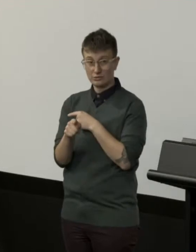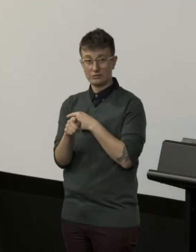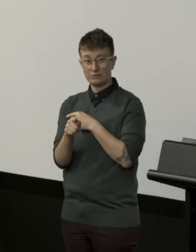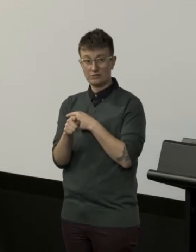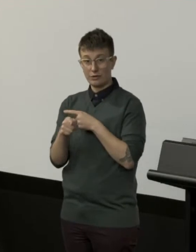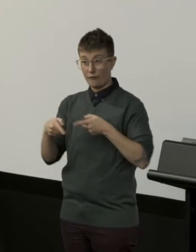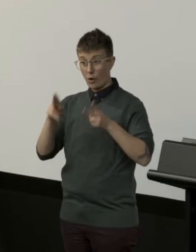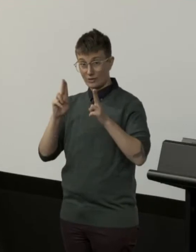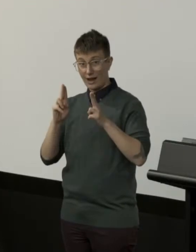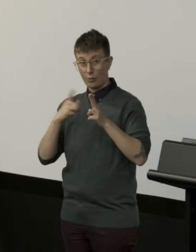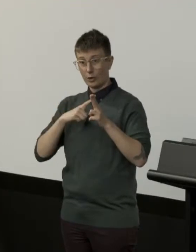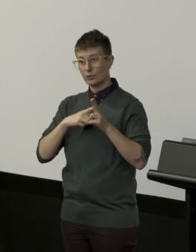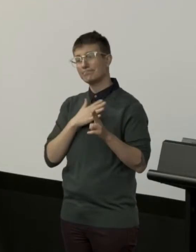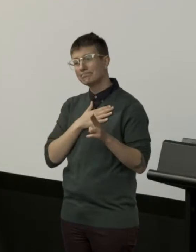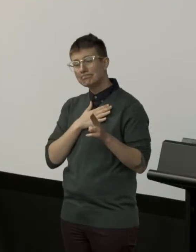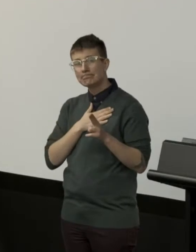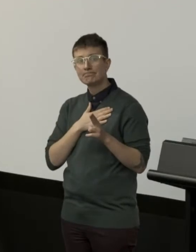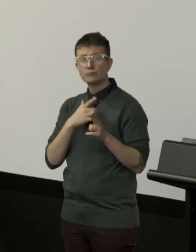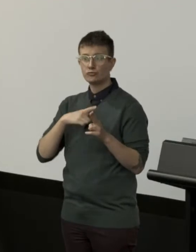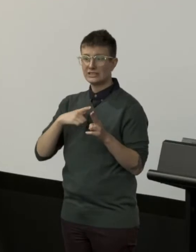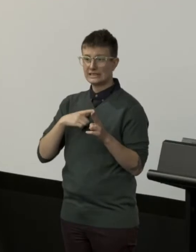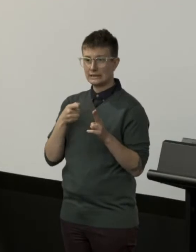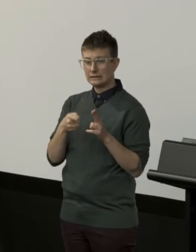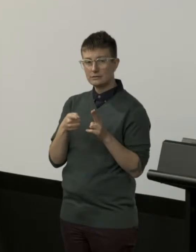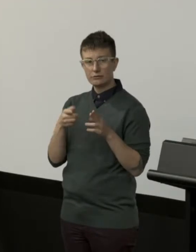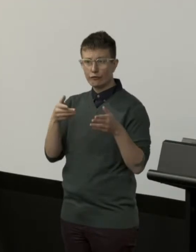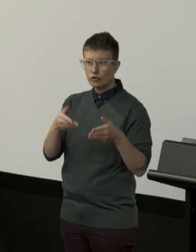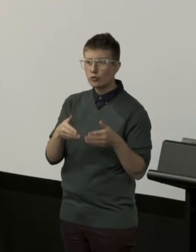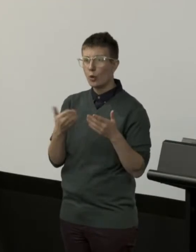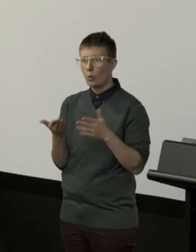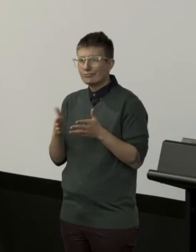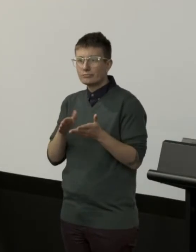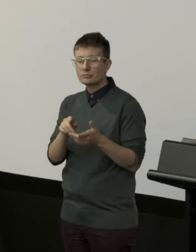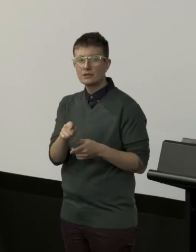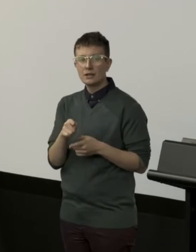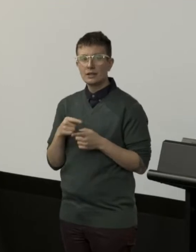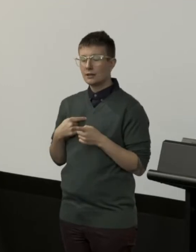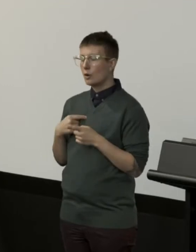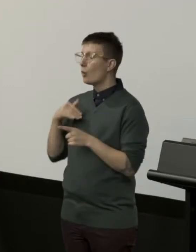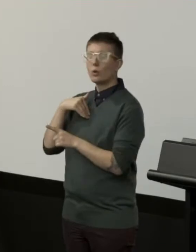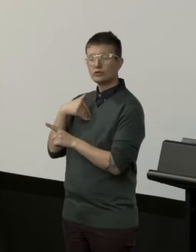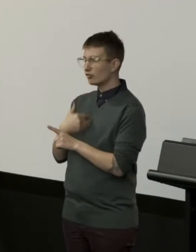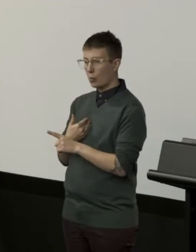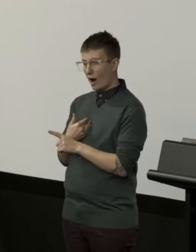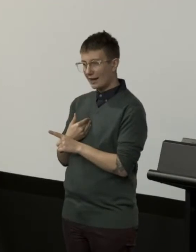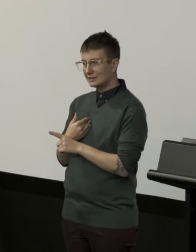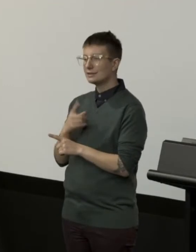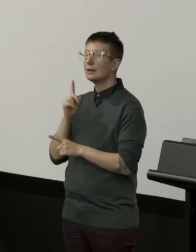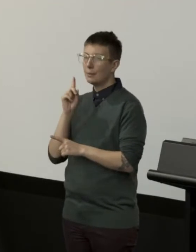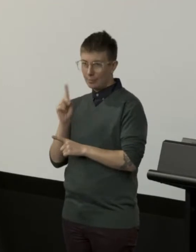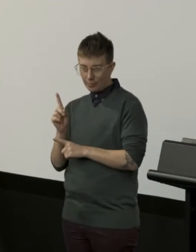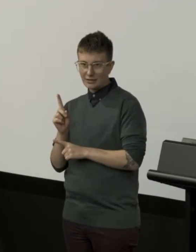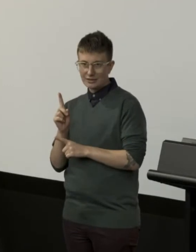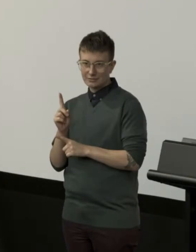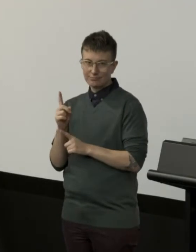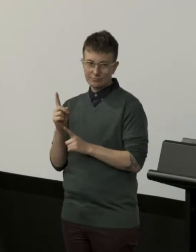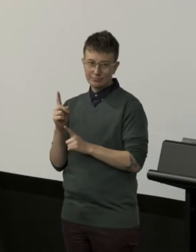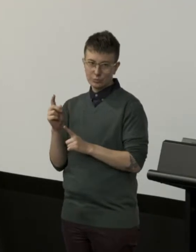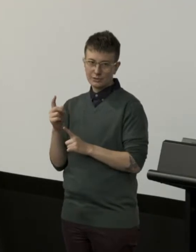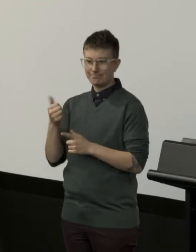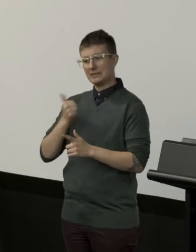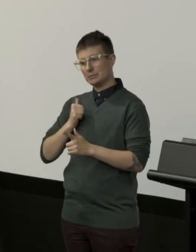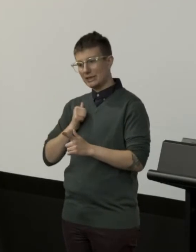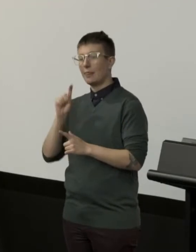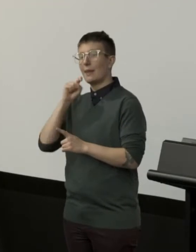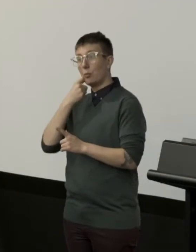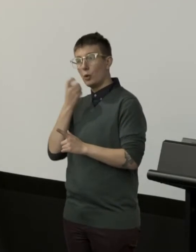in many instances, or they would have been required to get a test during the subsequent period. It depends. So some of those compassionate exemptions, in